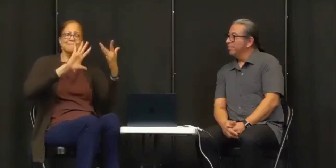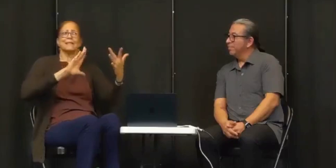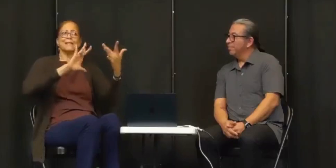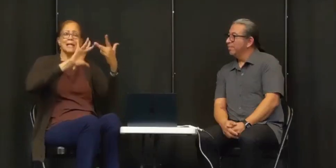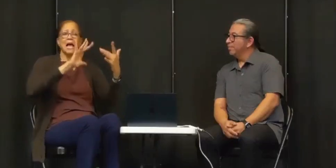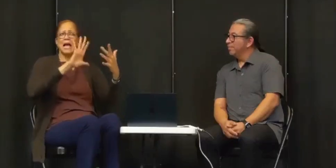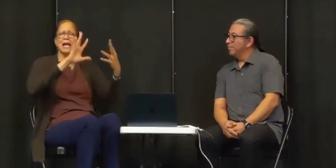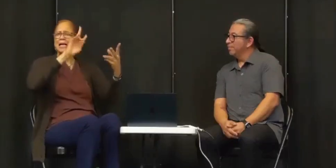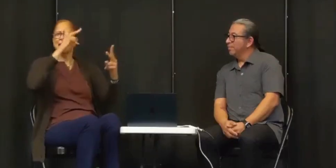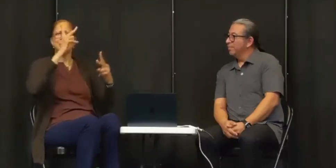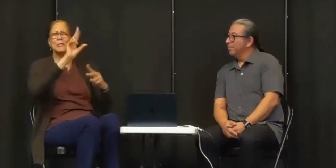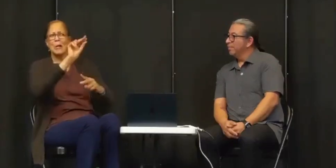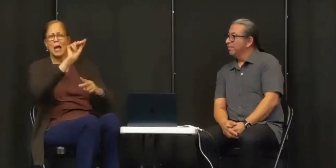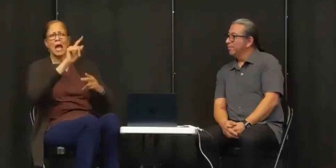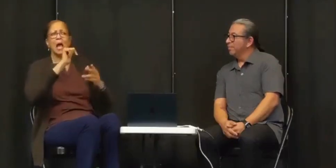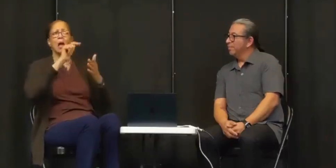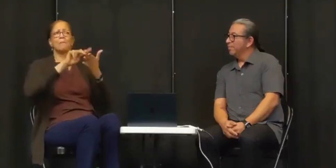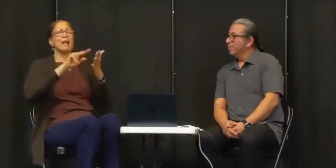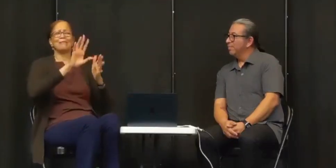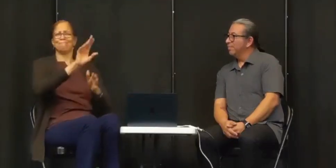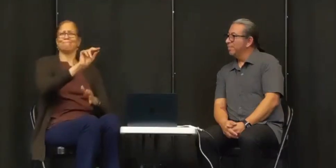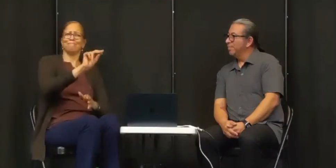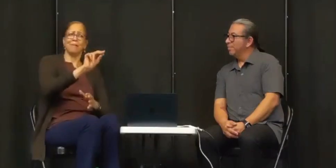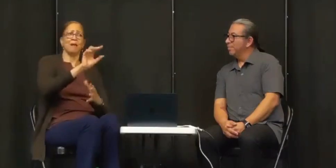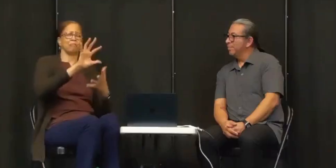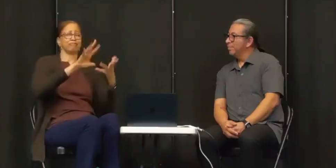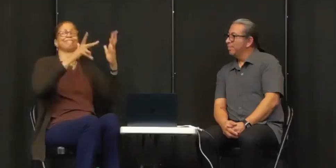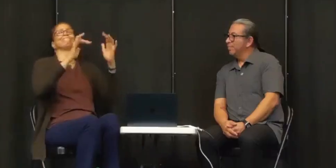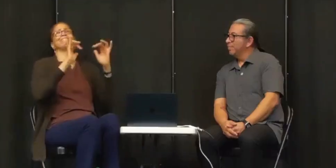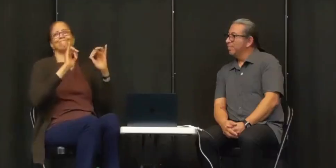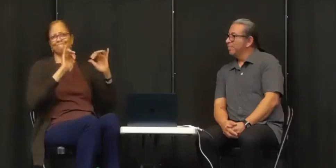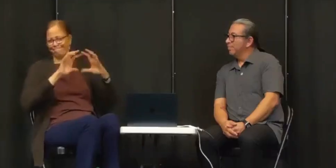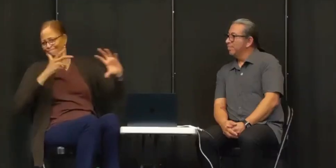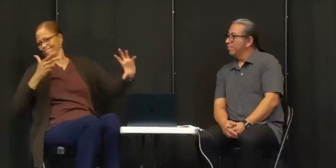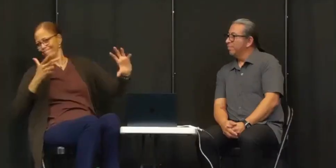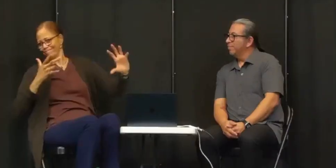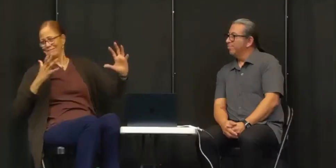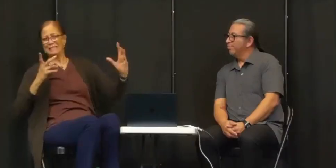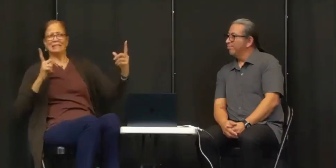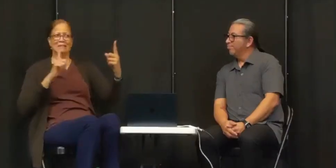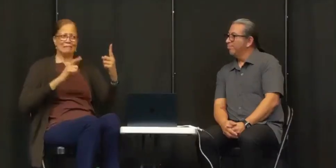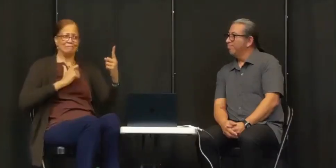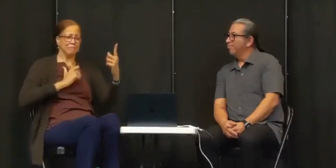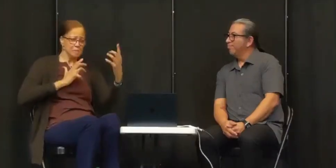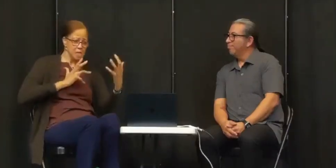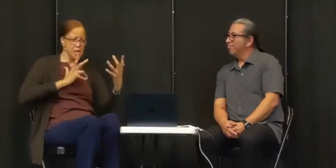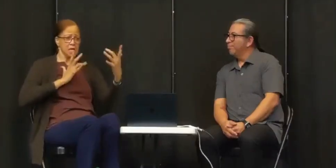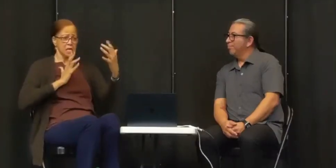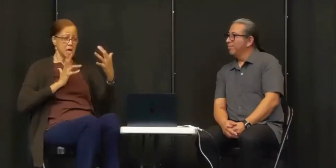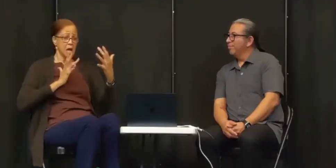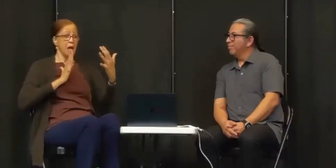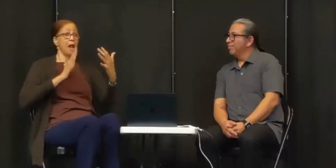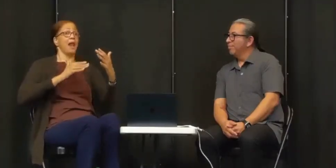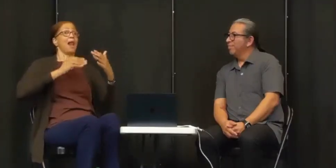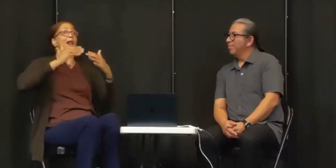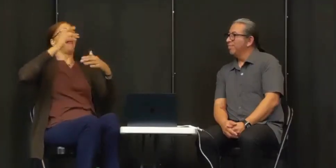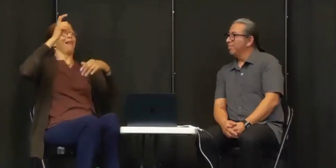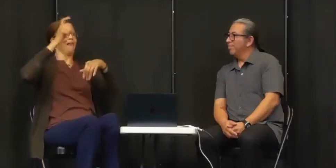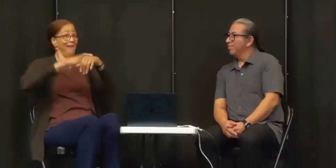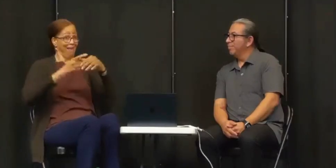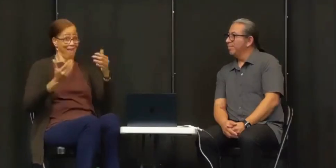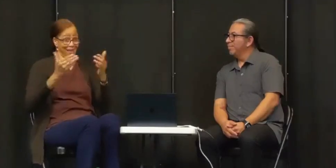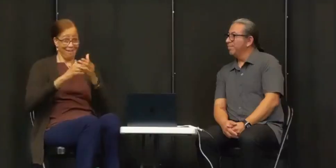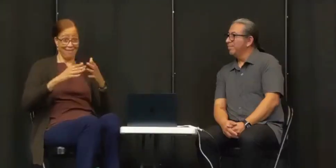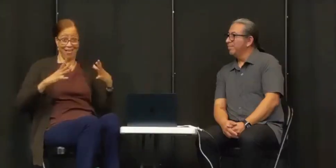you're communicating. Try to build those bonds. And if there's a misunderstanding, say like, oh, no, okay, well, we had a little spat. Okay, let's get back